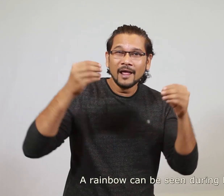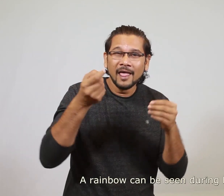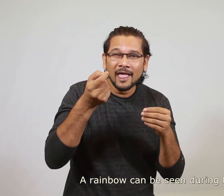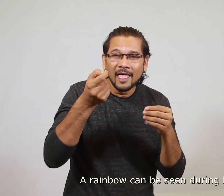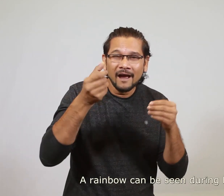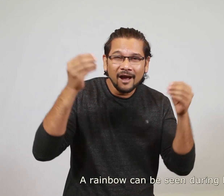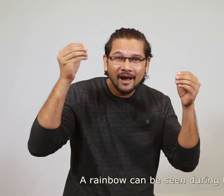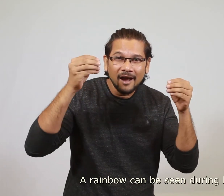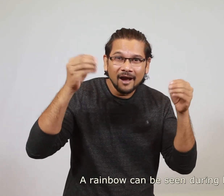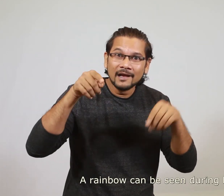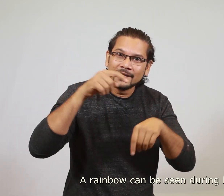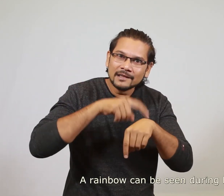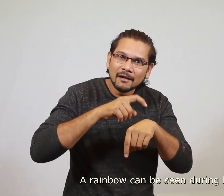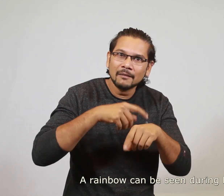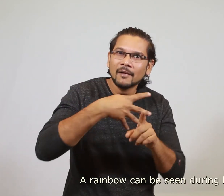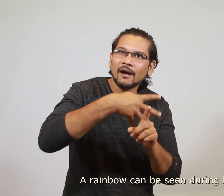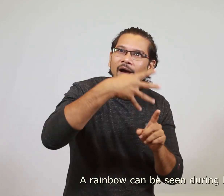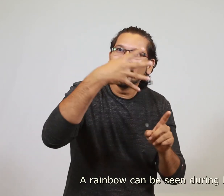A rainbow can be seen during light rain